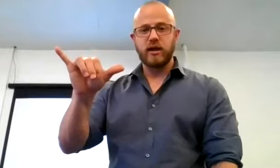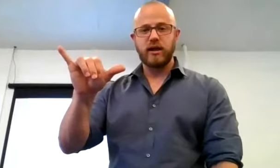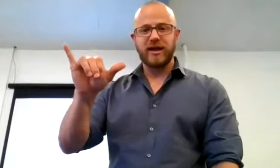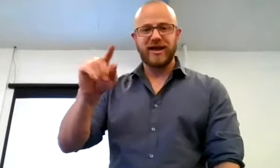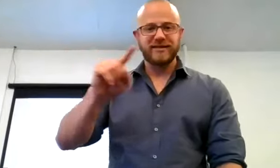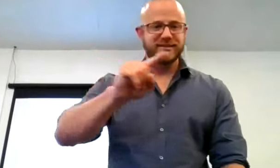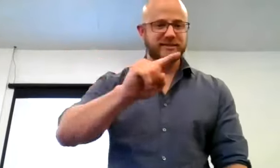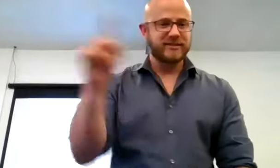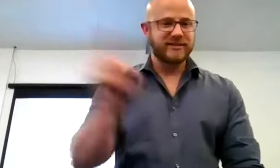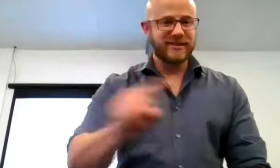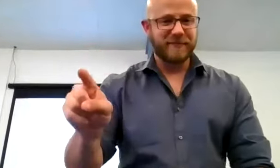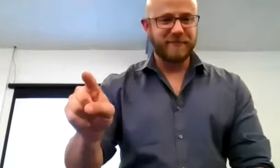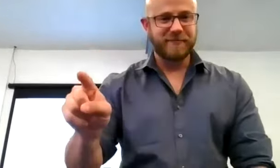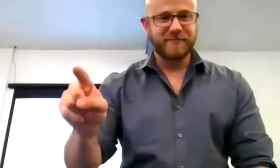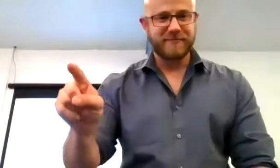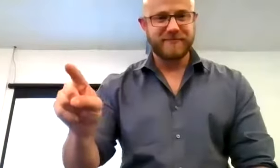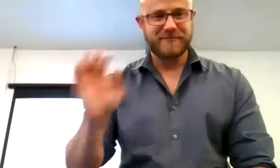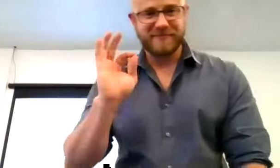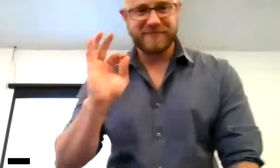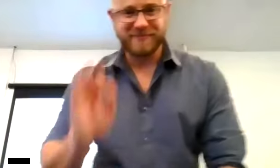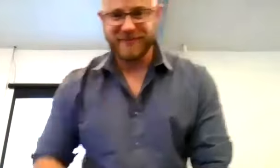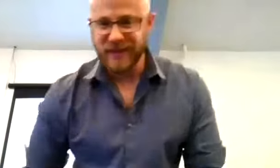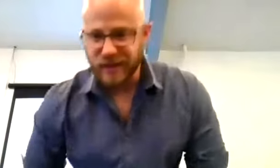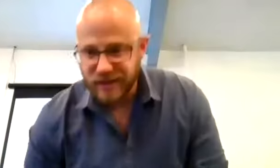Y and Z. My favorite. Good.